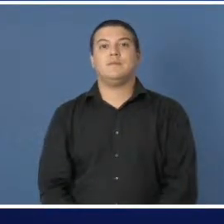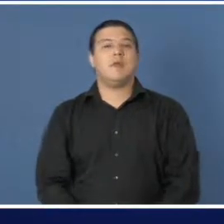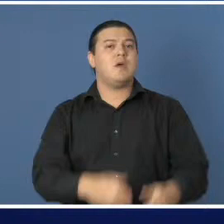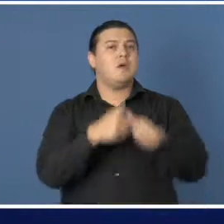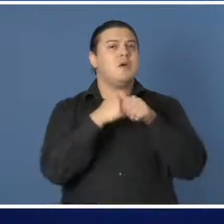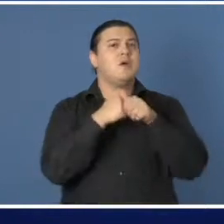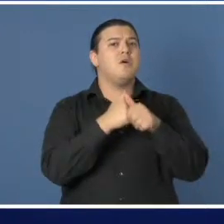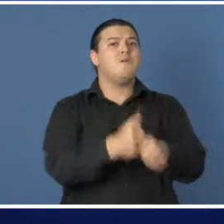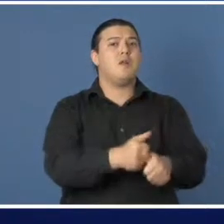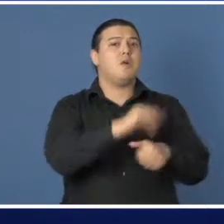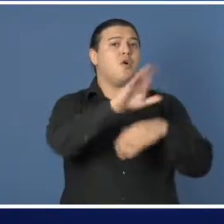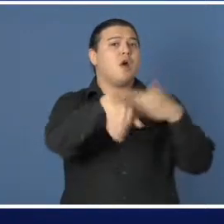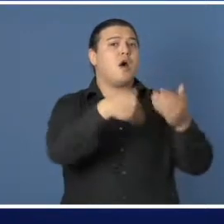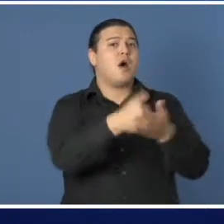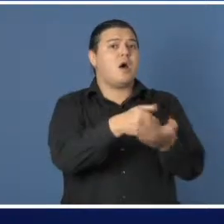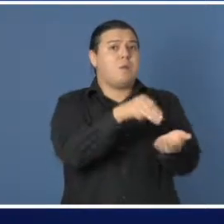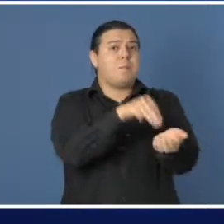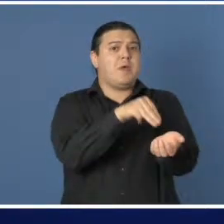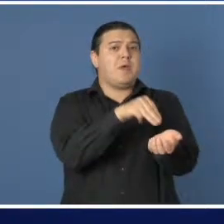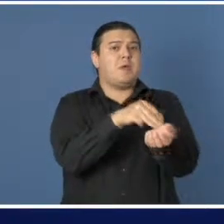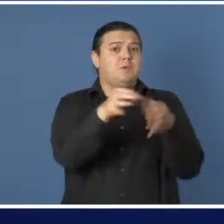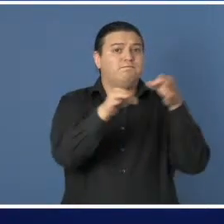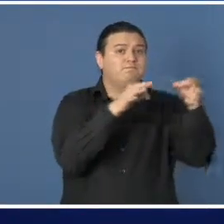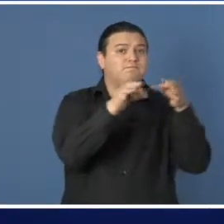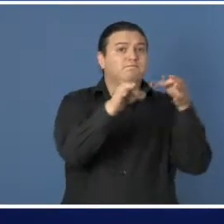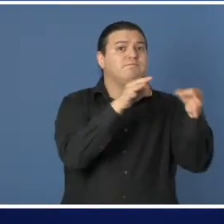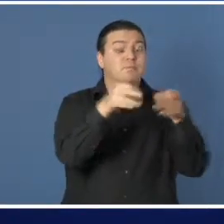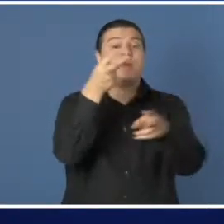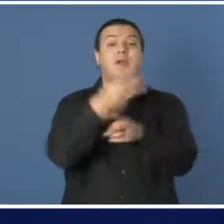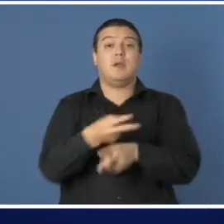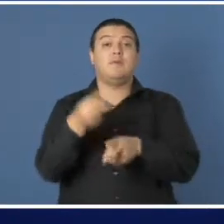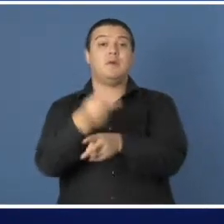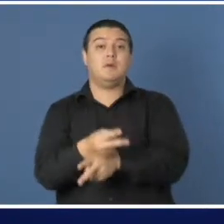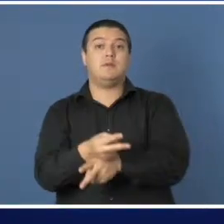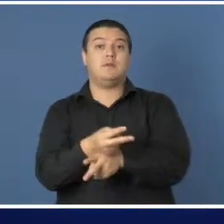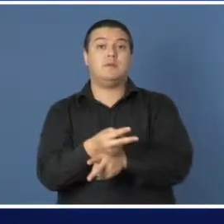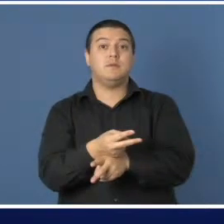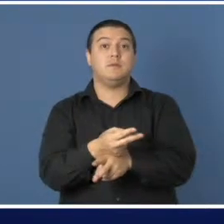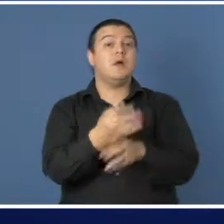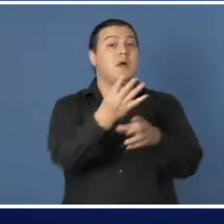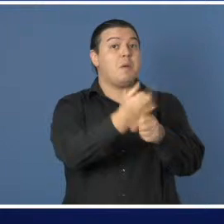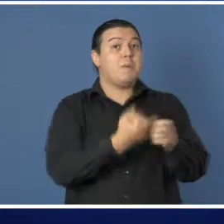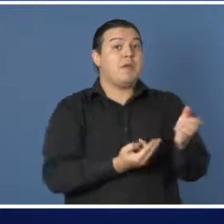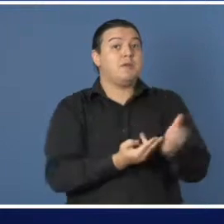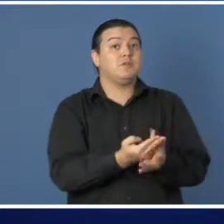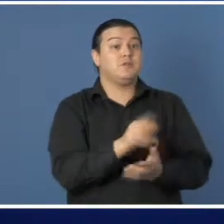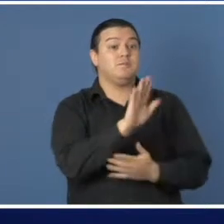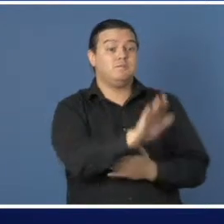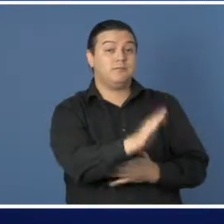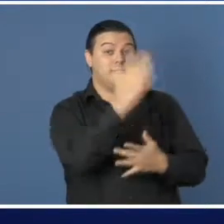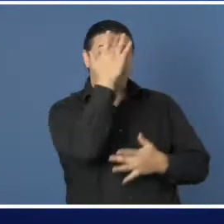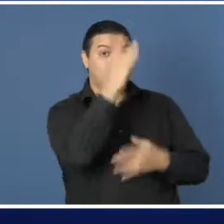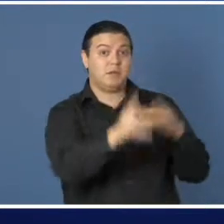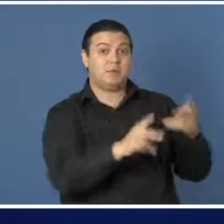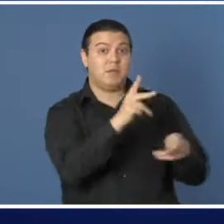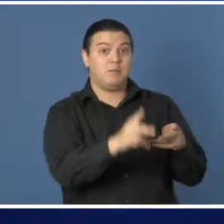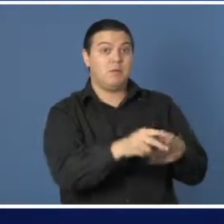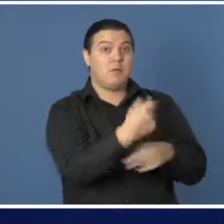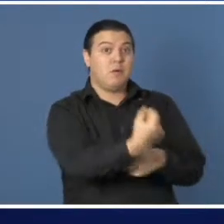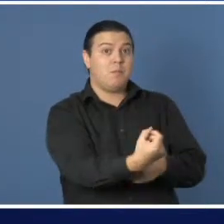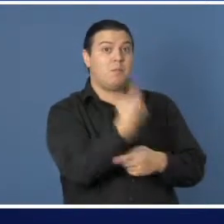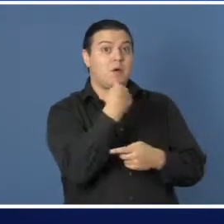Follow all medical instructions carefully Be sure that those who